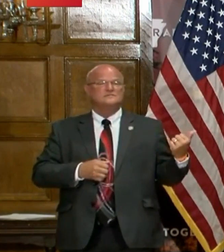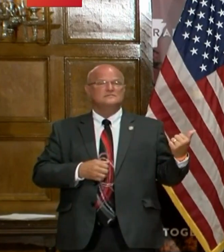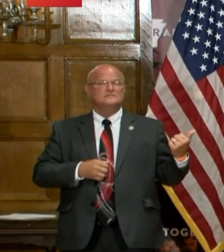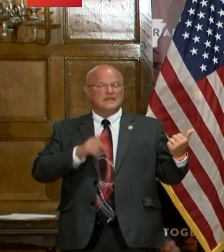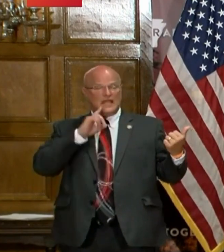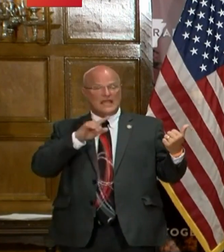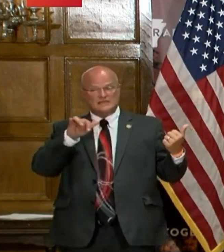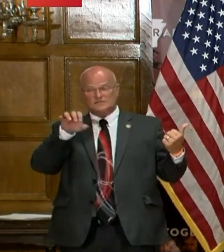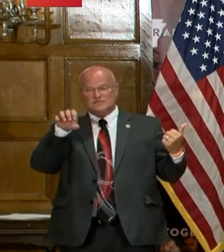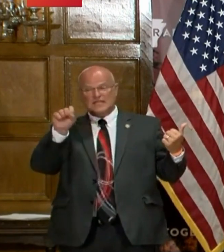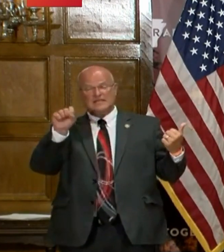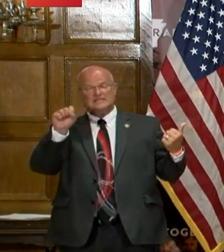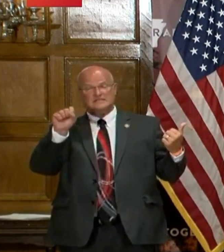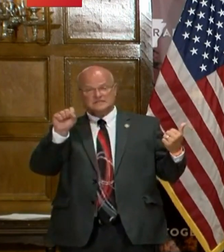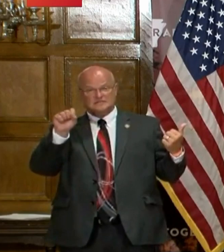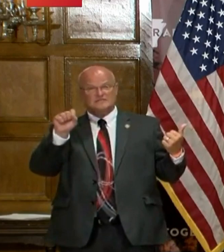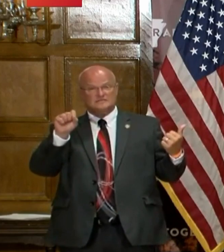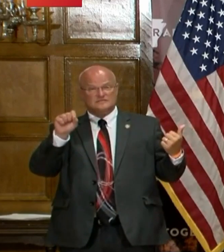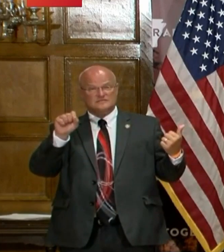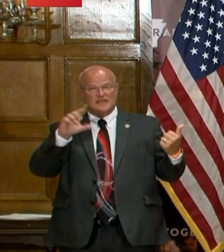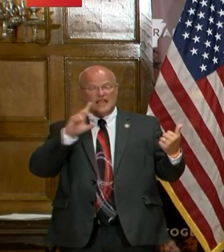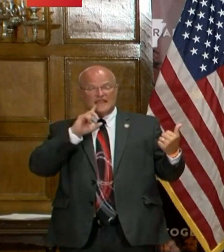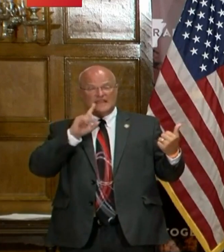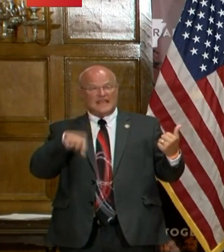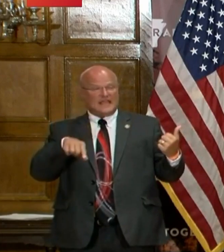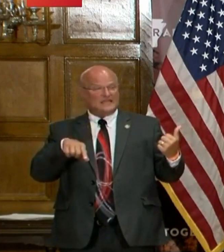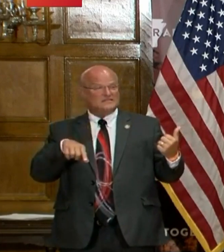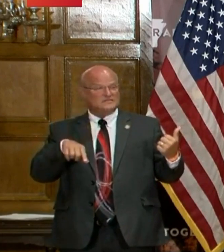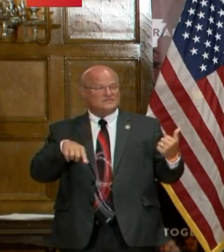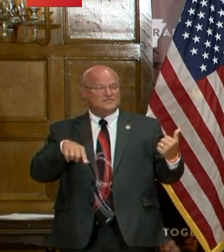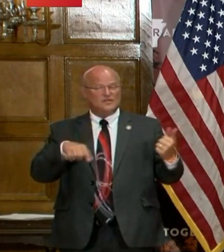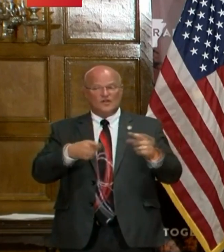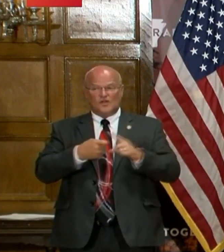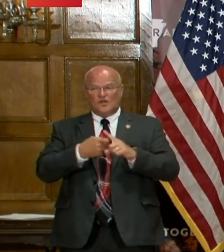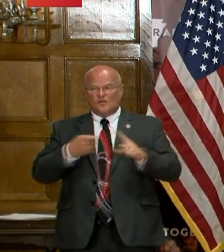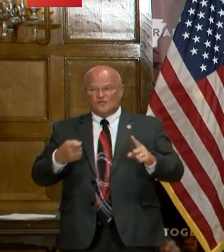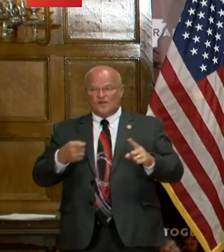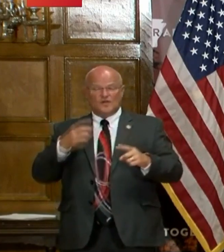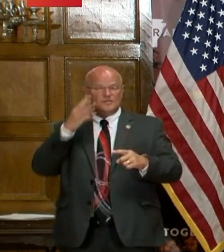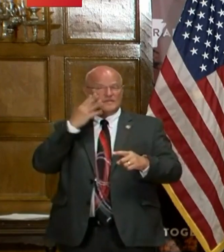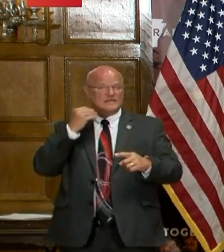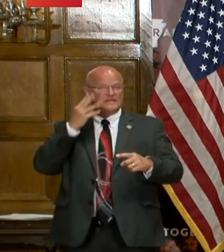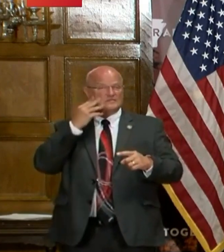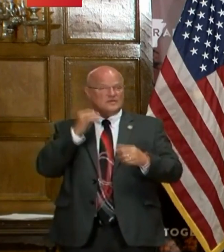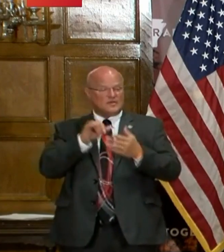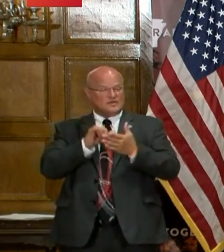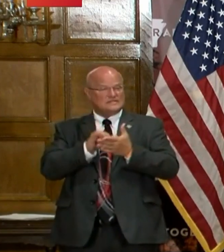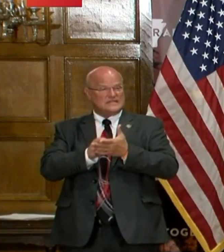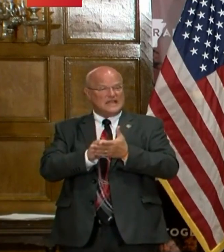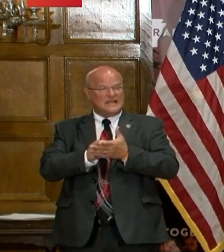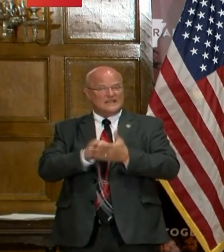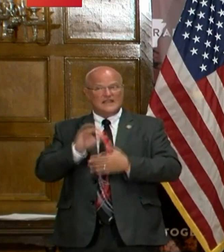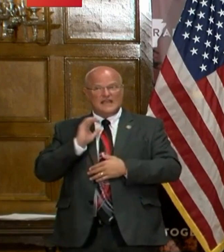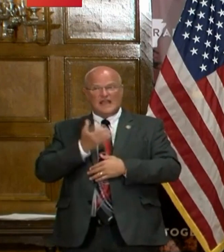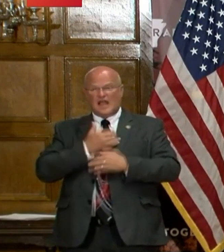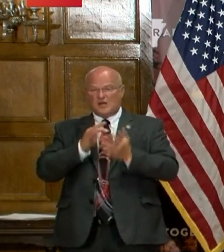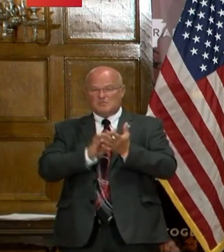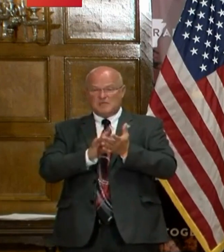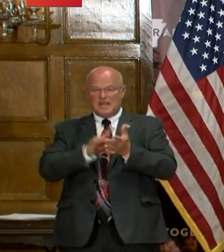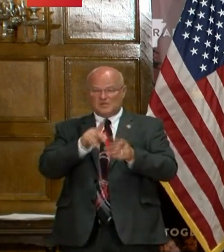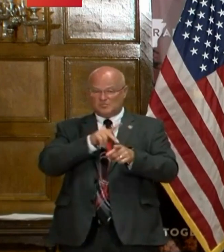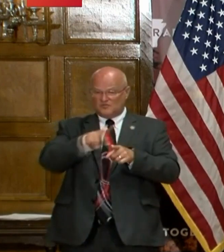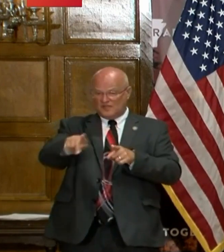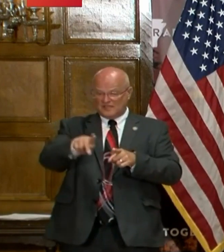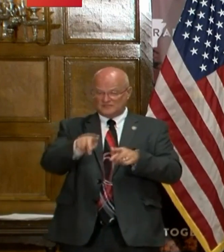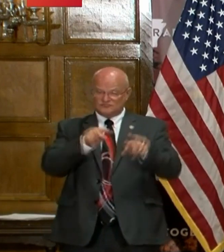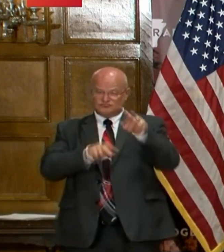possible? The answer is yes. And the answer is from the experience that our medical professionals